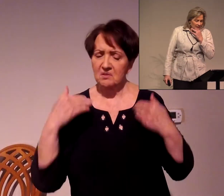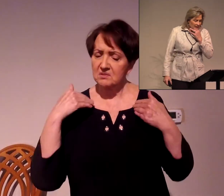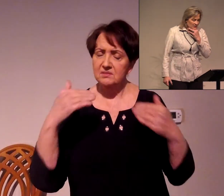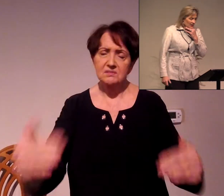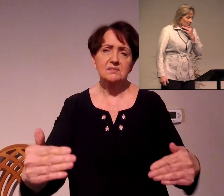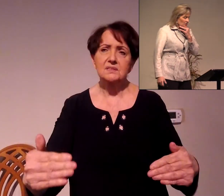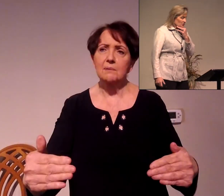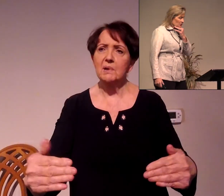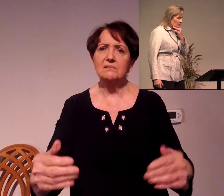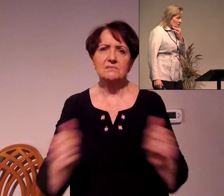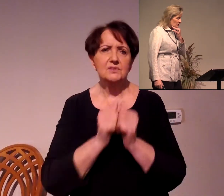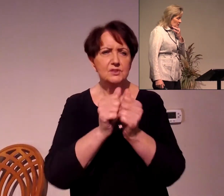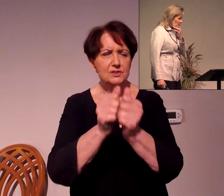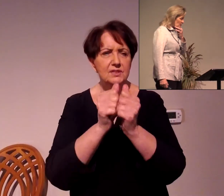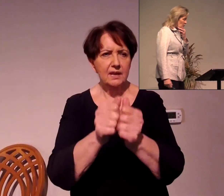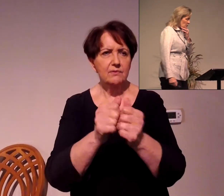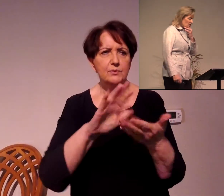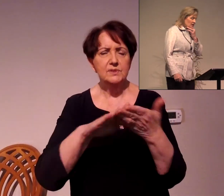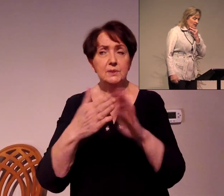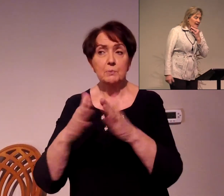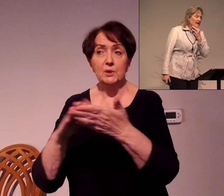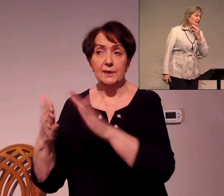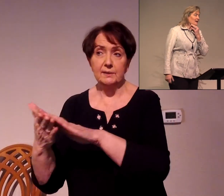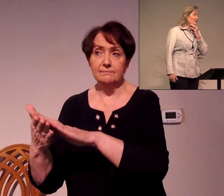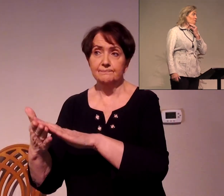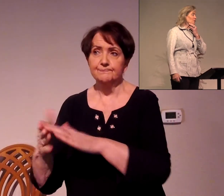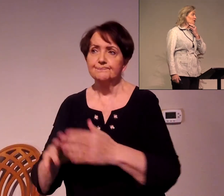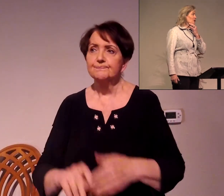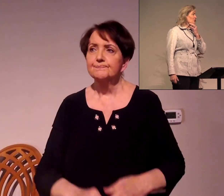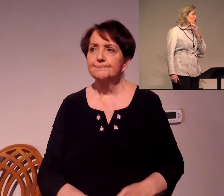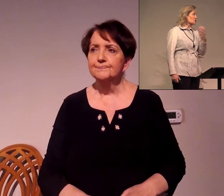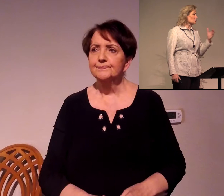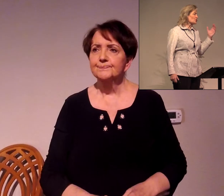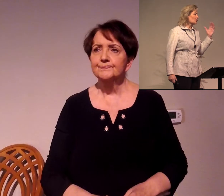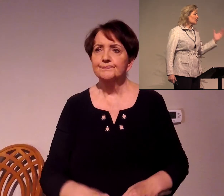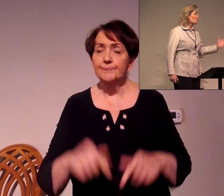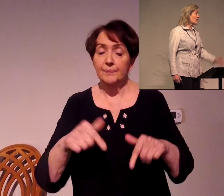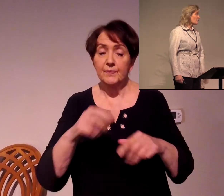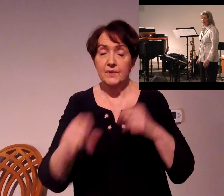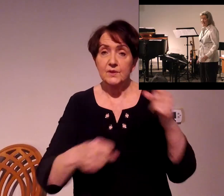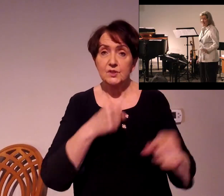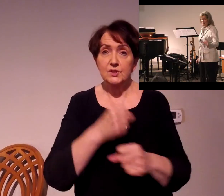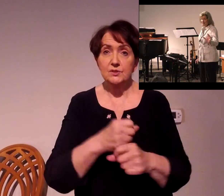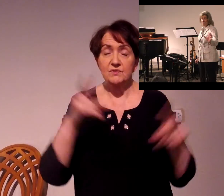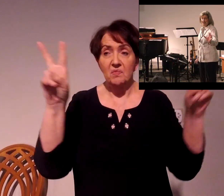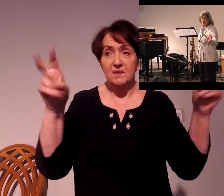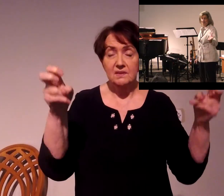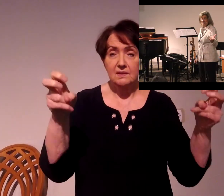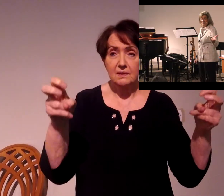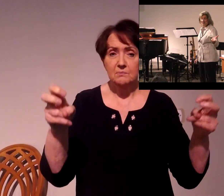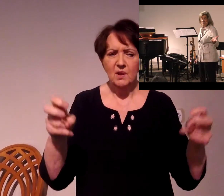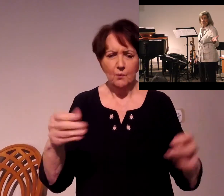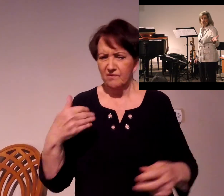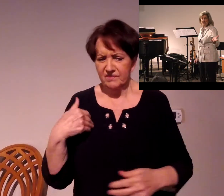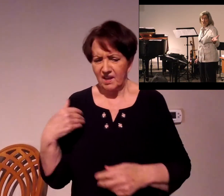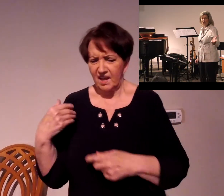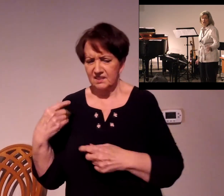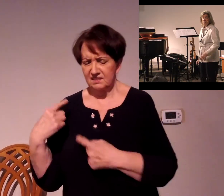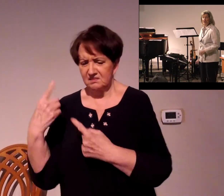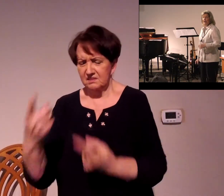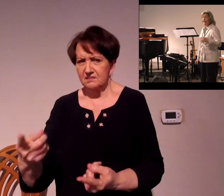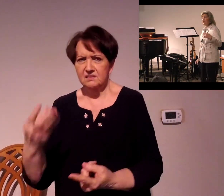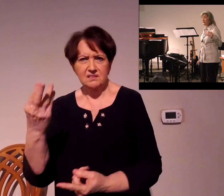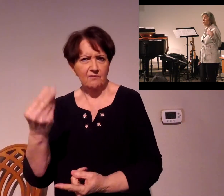out together as a community. And this year's theme, we haven't had a step out in faith in several